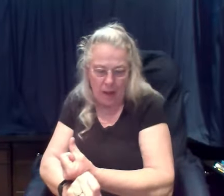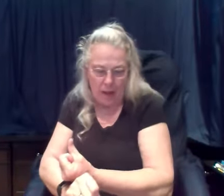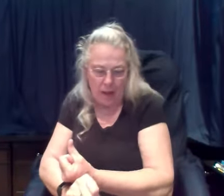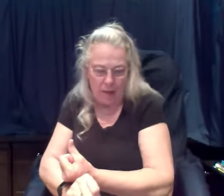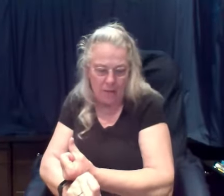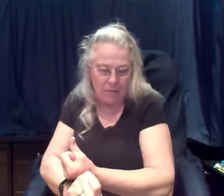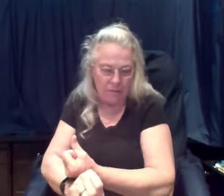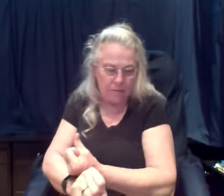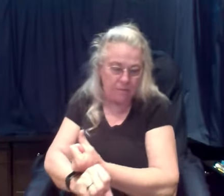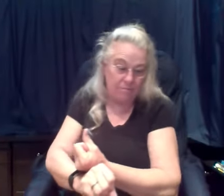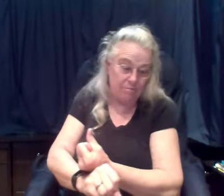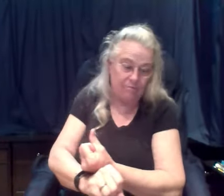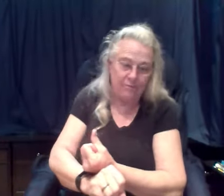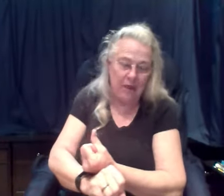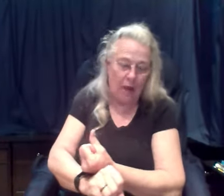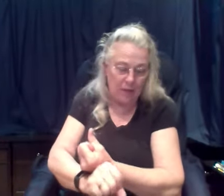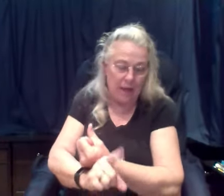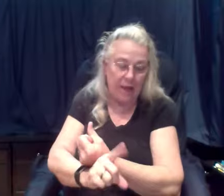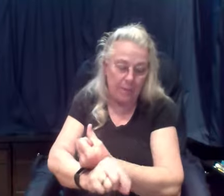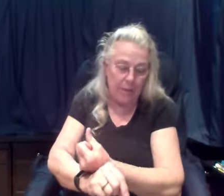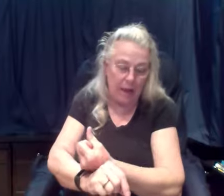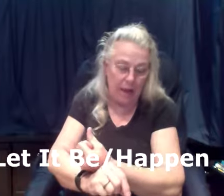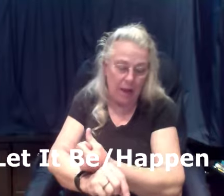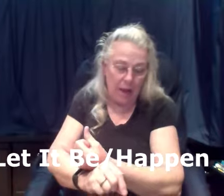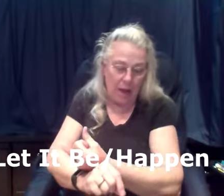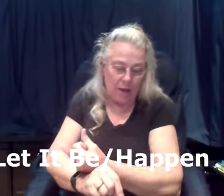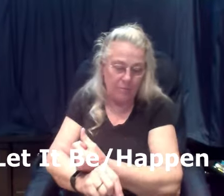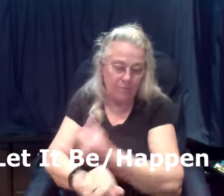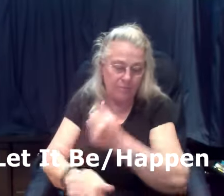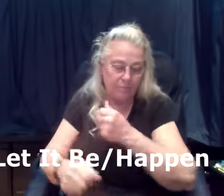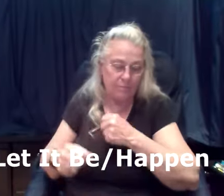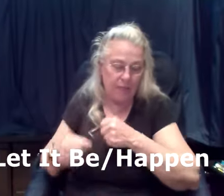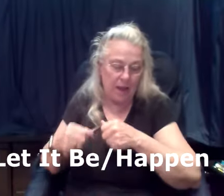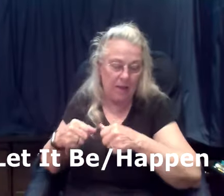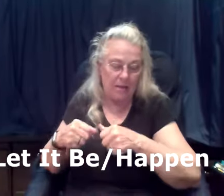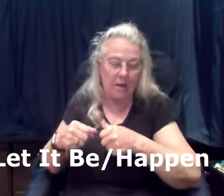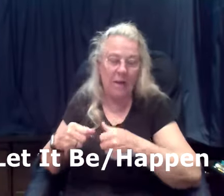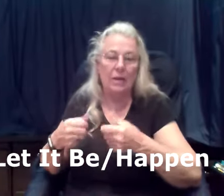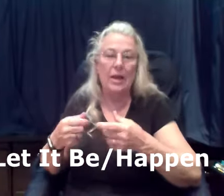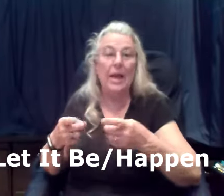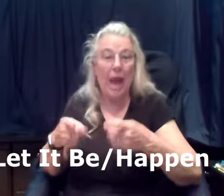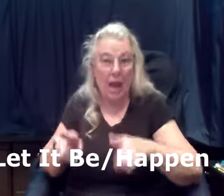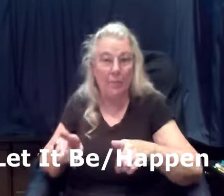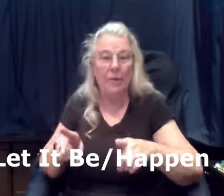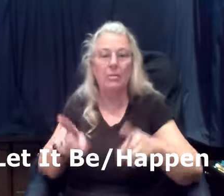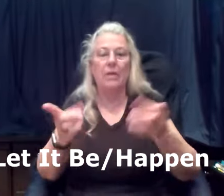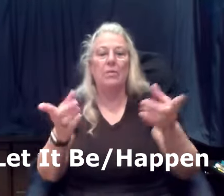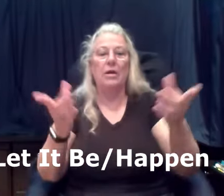Uh, Let it be, and let it happen. And